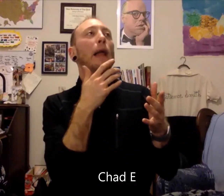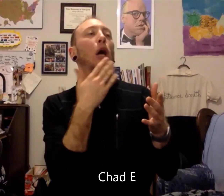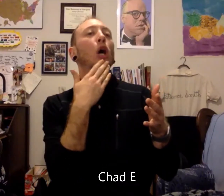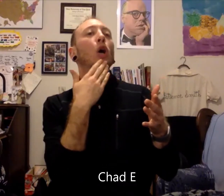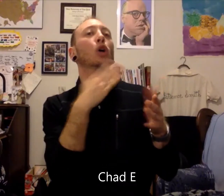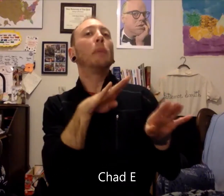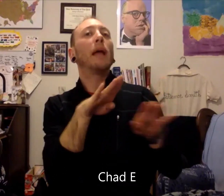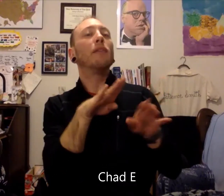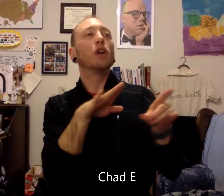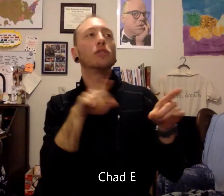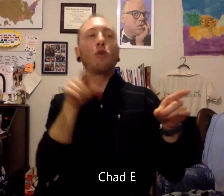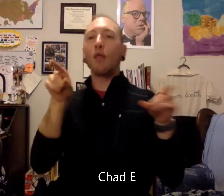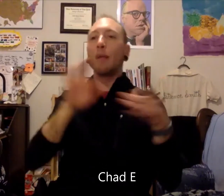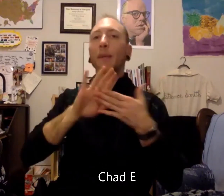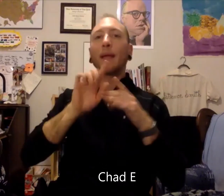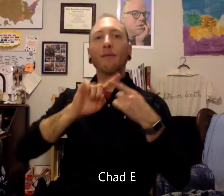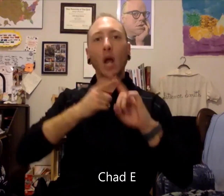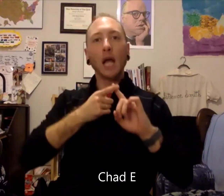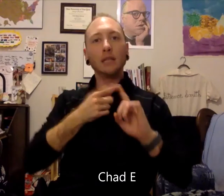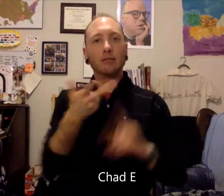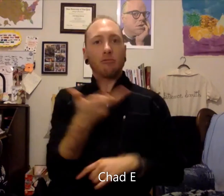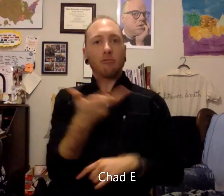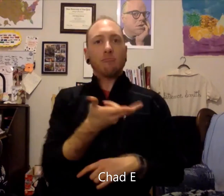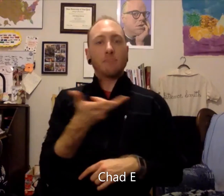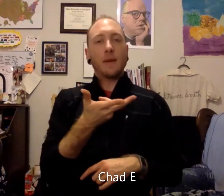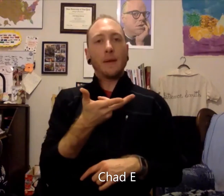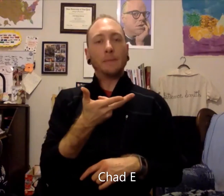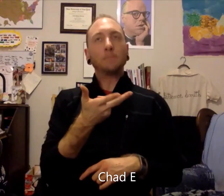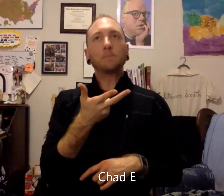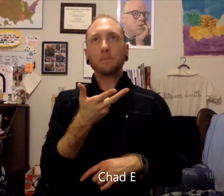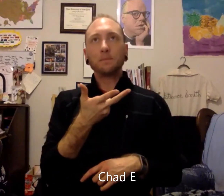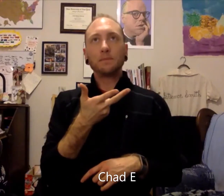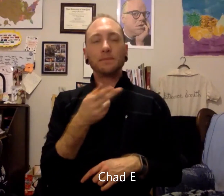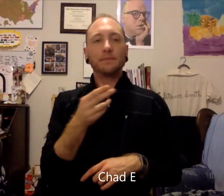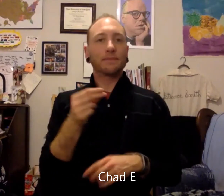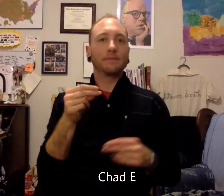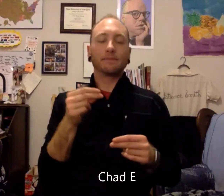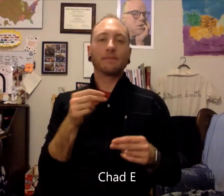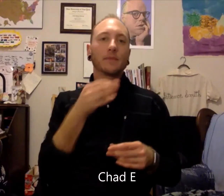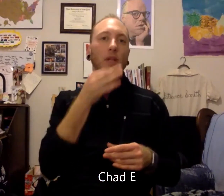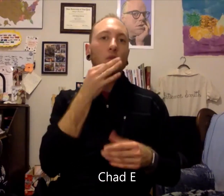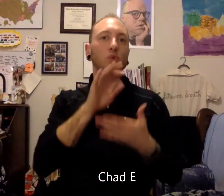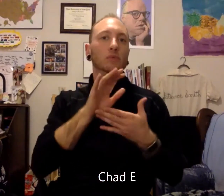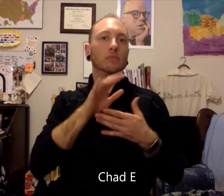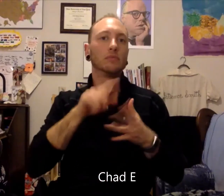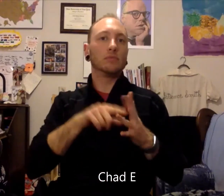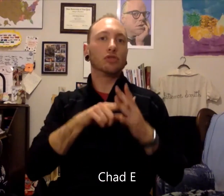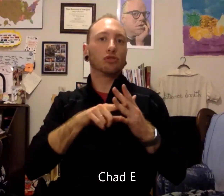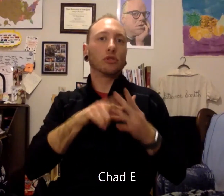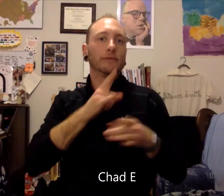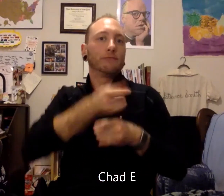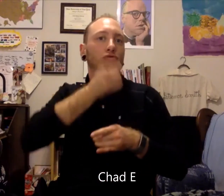And, not too long after that, drinking started becoming a part of my life. And, the first time I